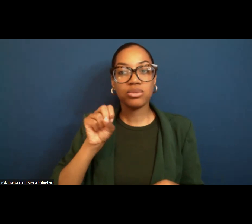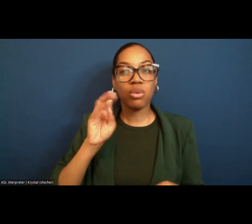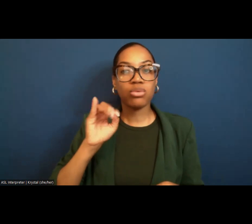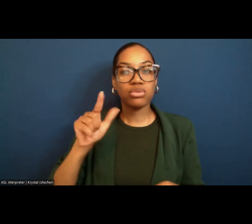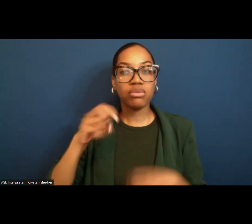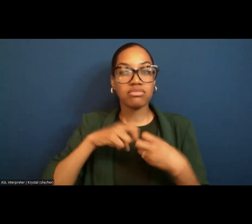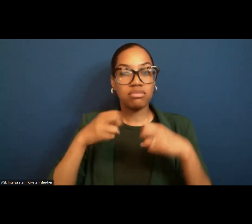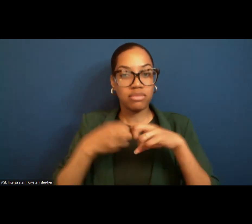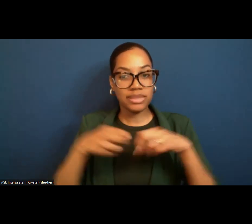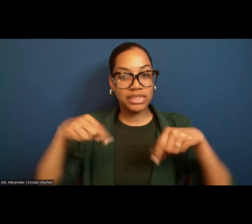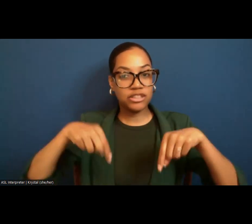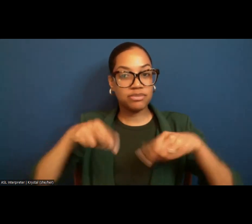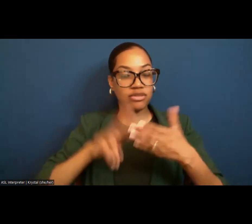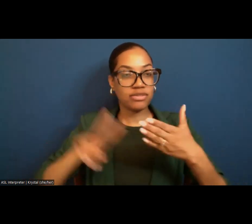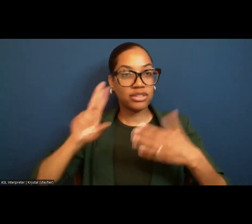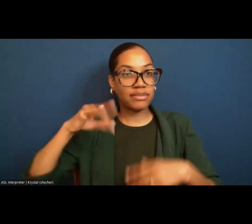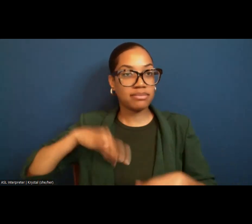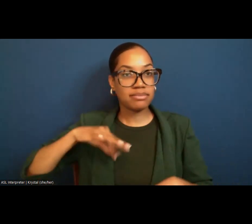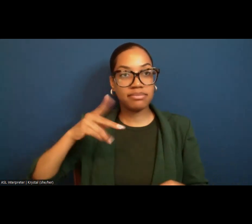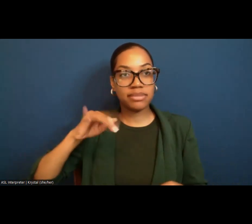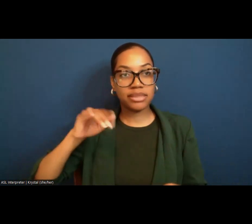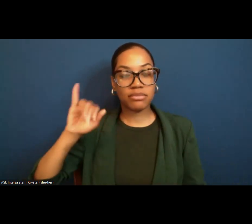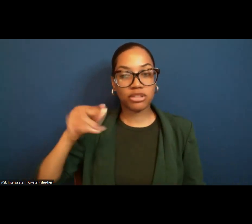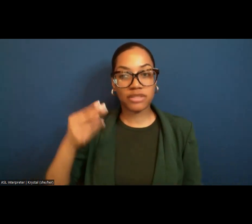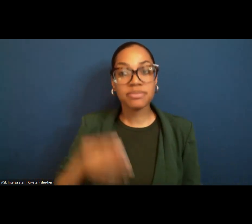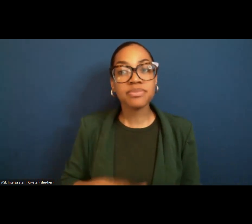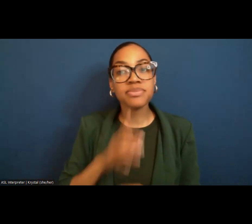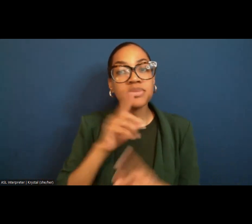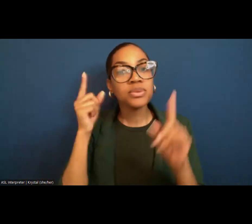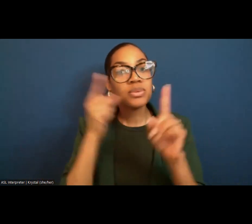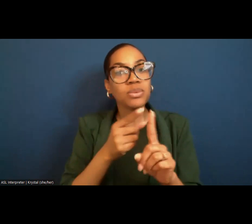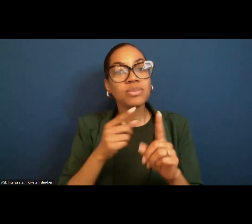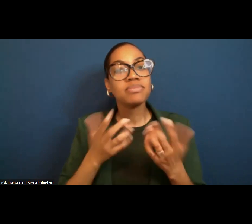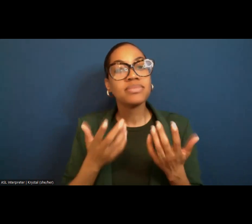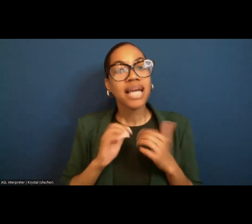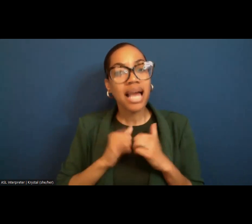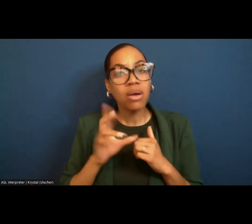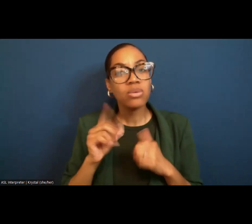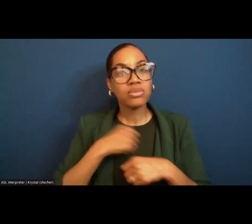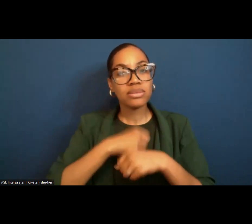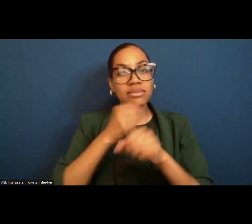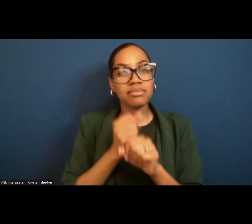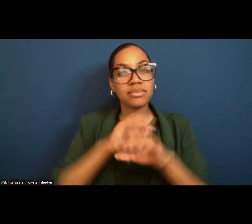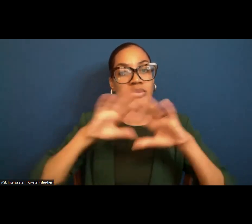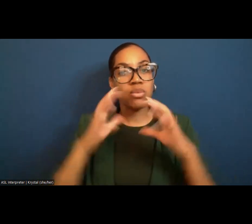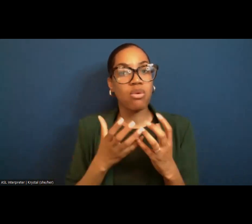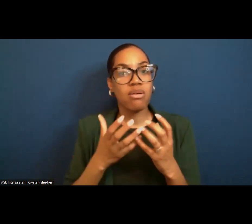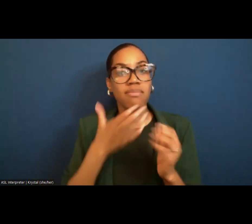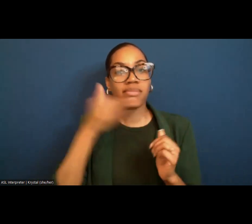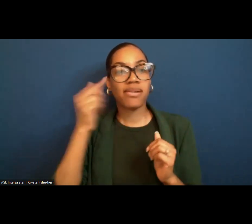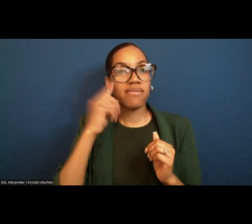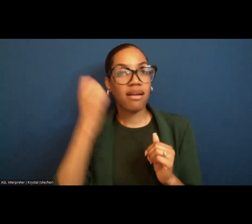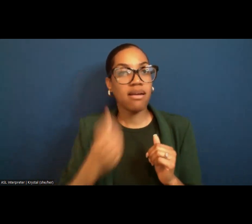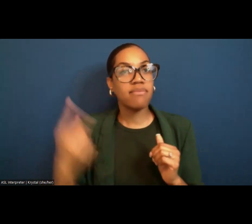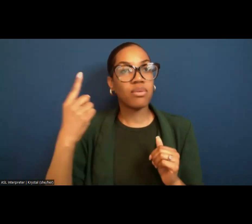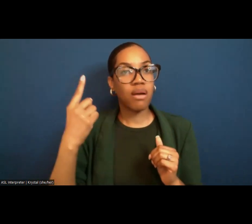on how do we learn to make society better for everybody, and really focusing on the systemic barriers that prevent people from experiencing